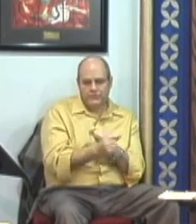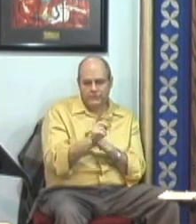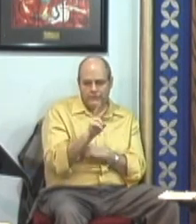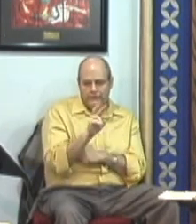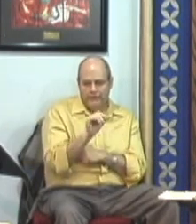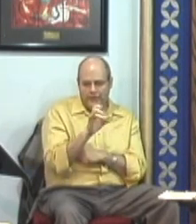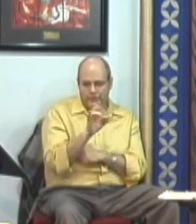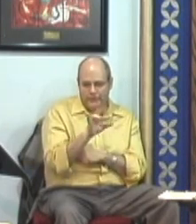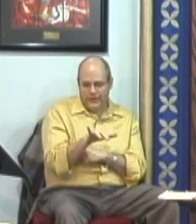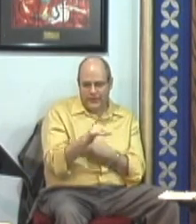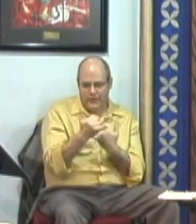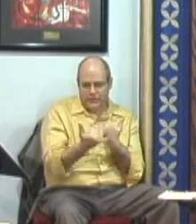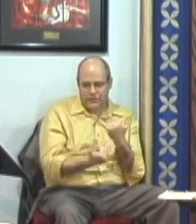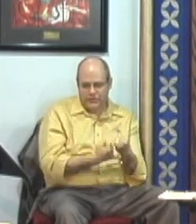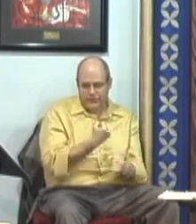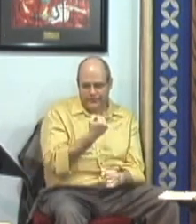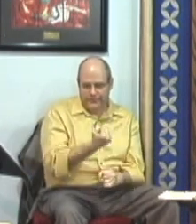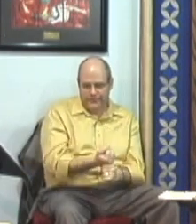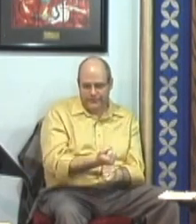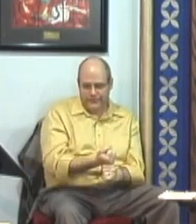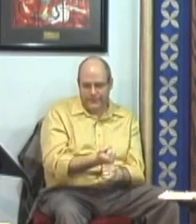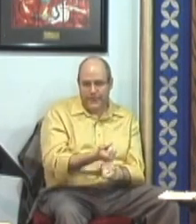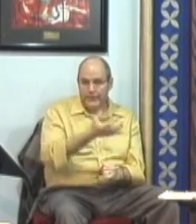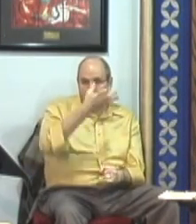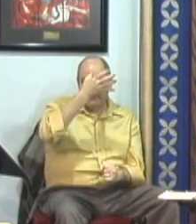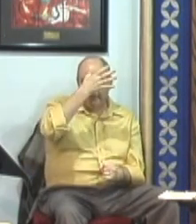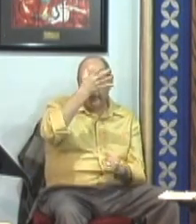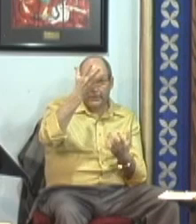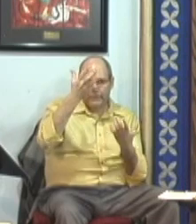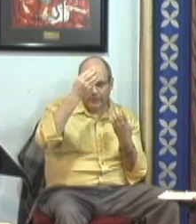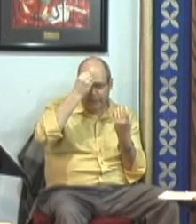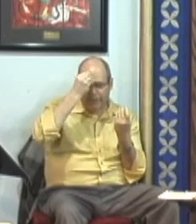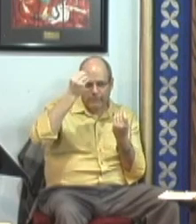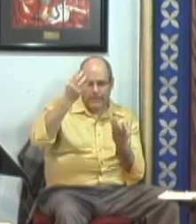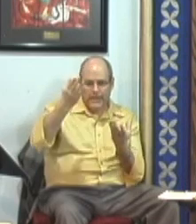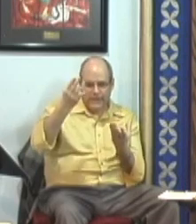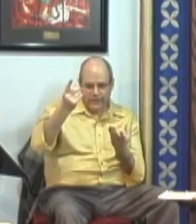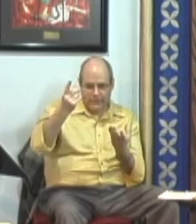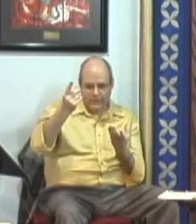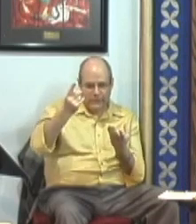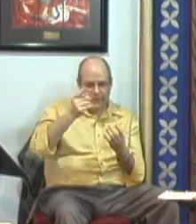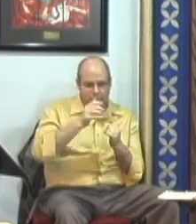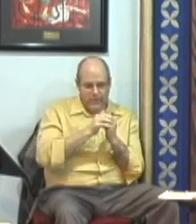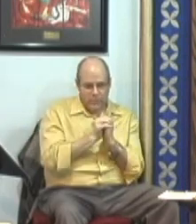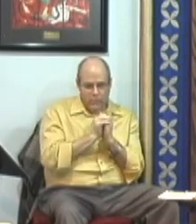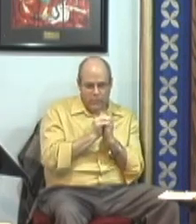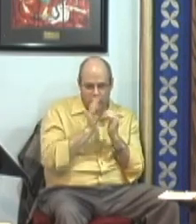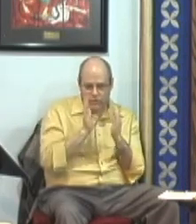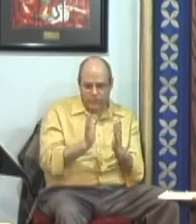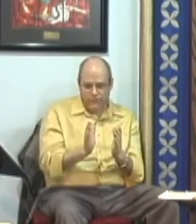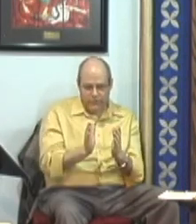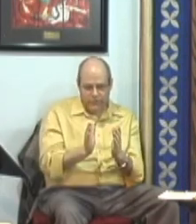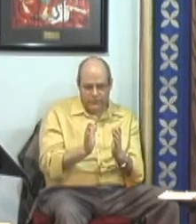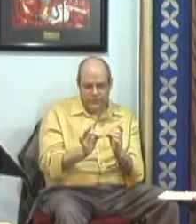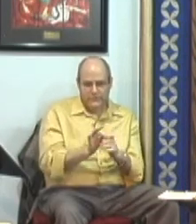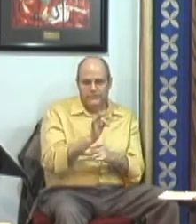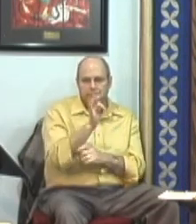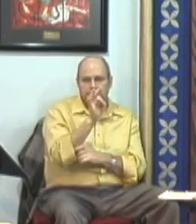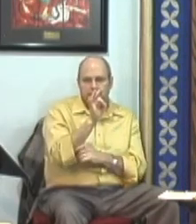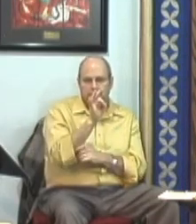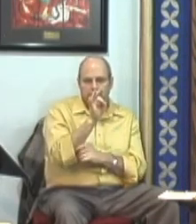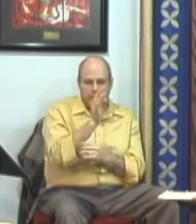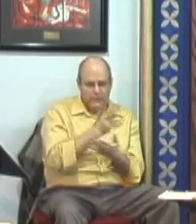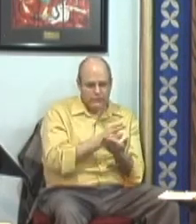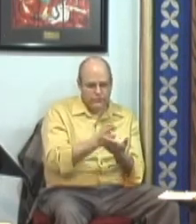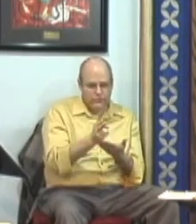victory this year. Father, we want to obey you by being worshipers in spirit and in